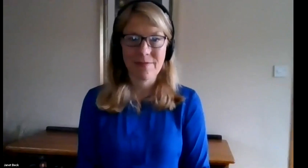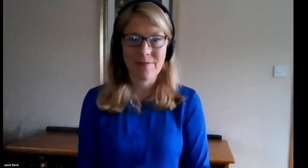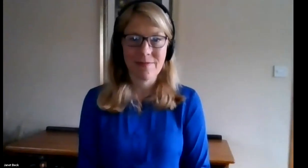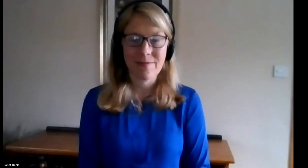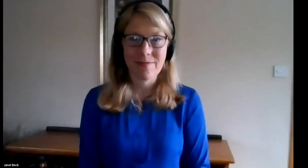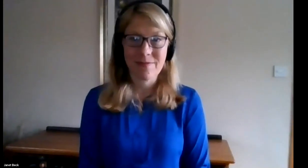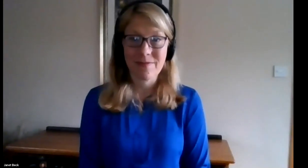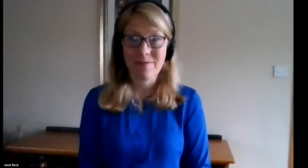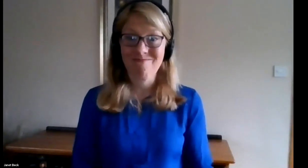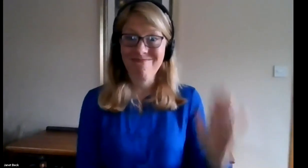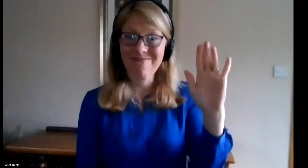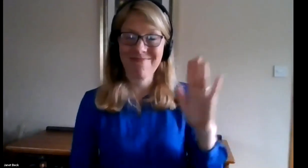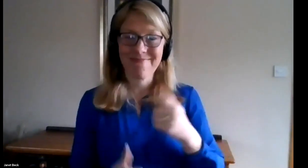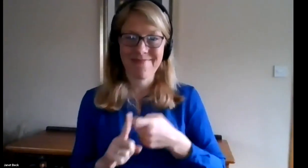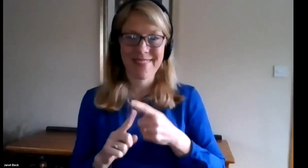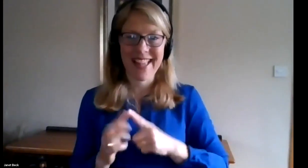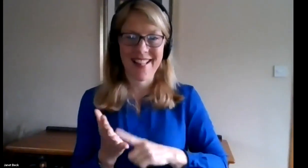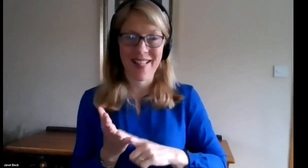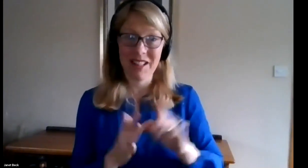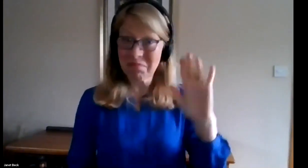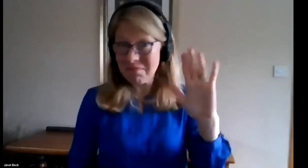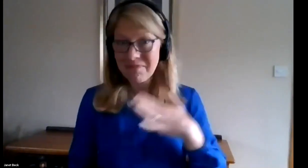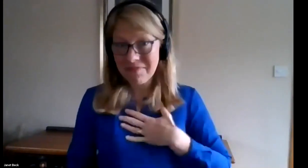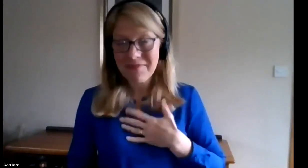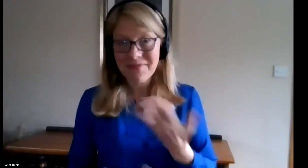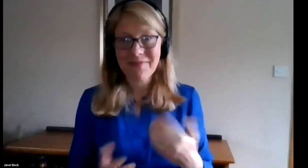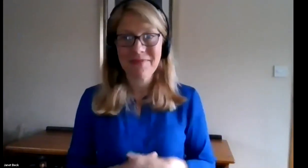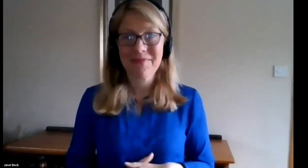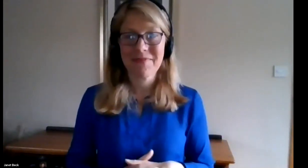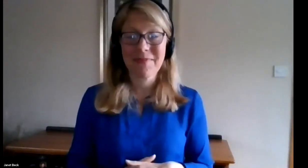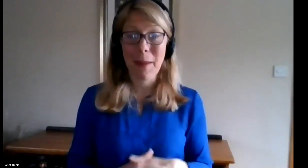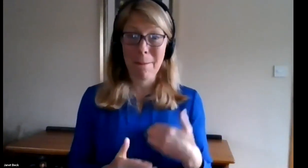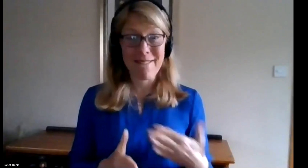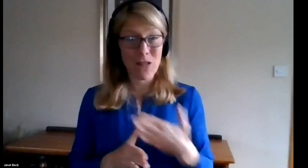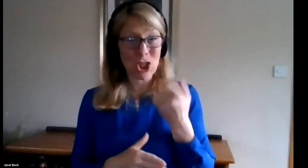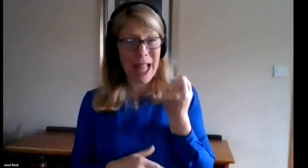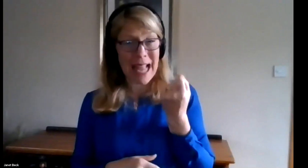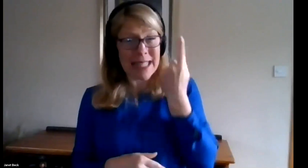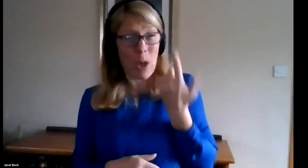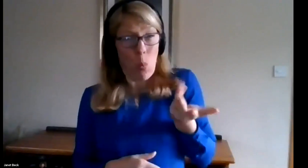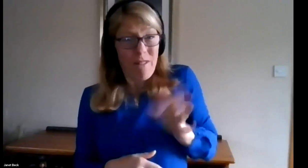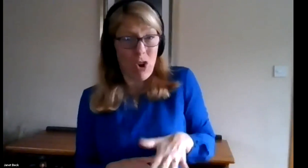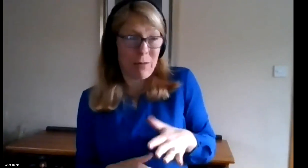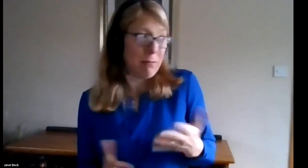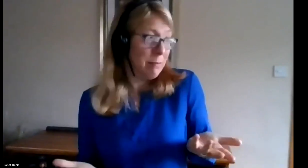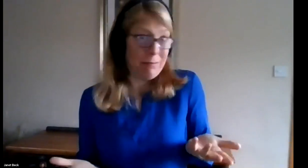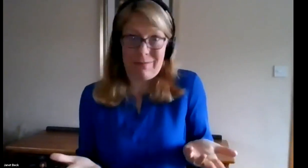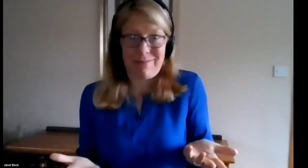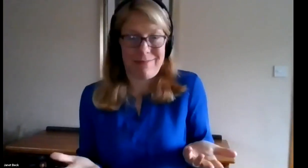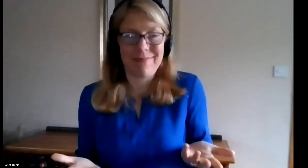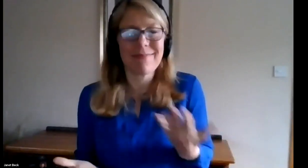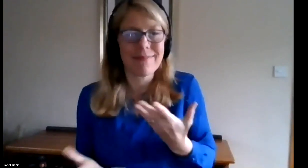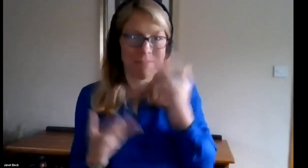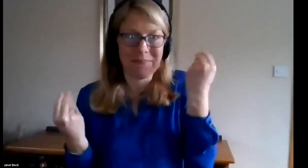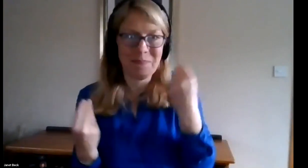I can go, I guess. I suppose I don't really remember where the initial idea for my research came from, but I